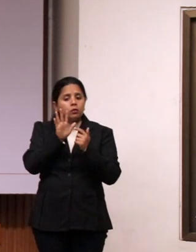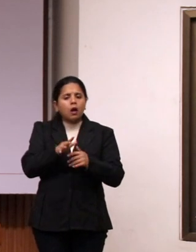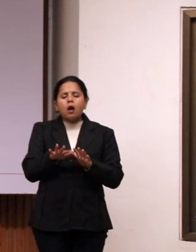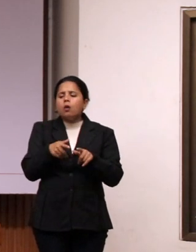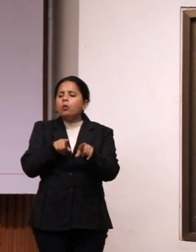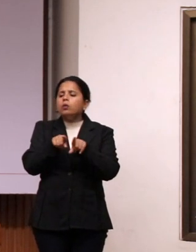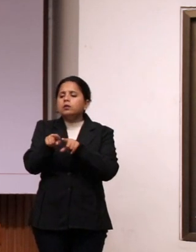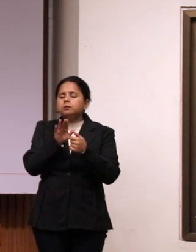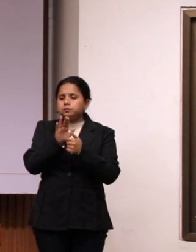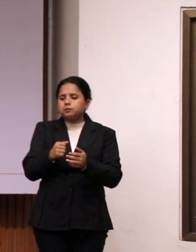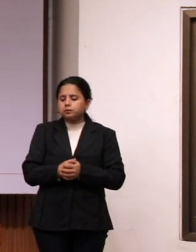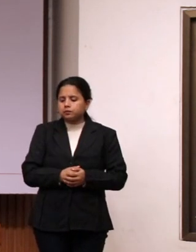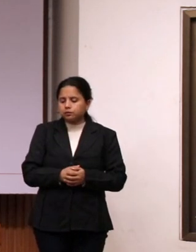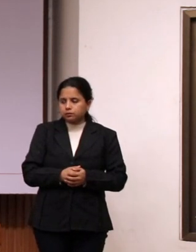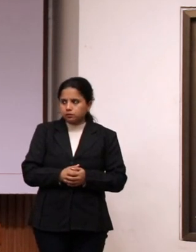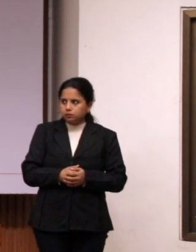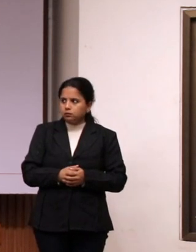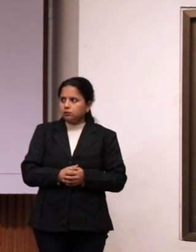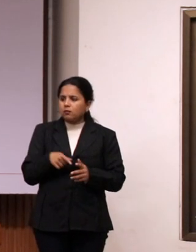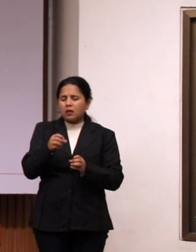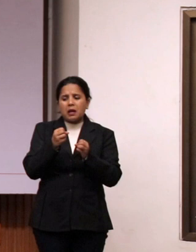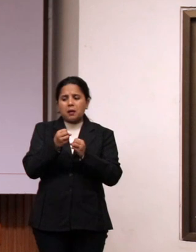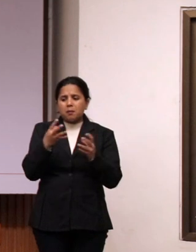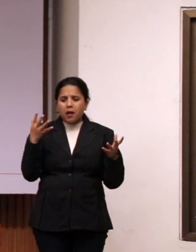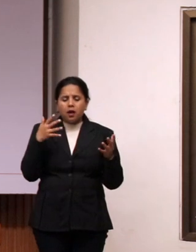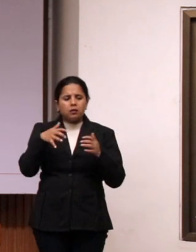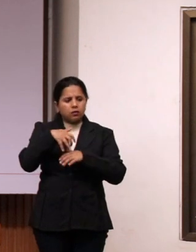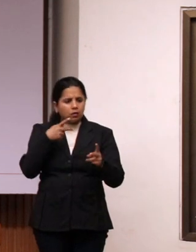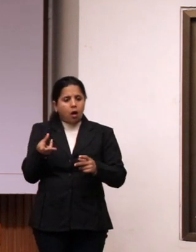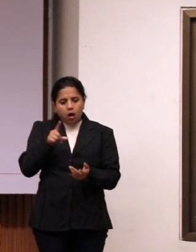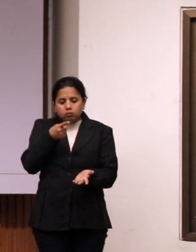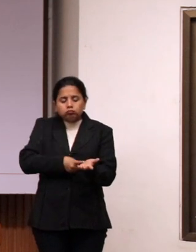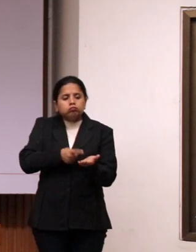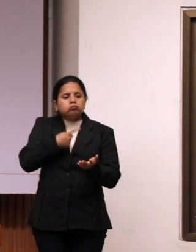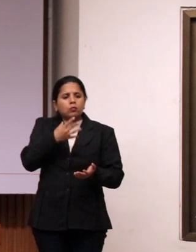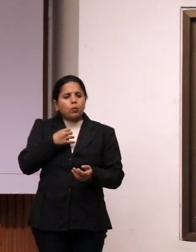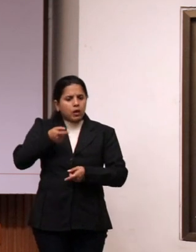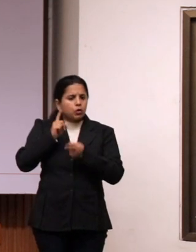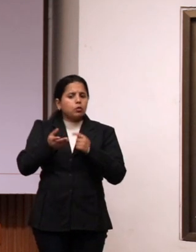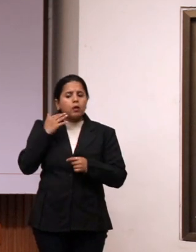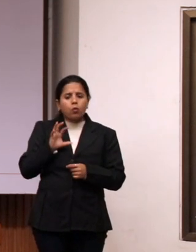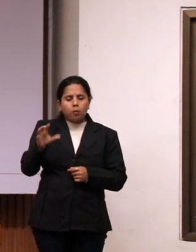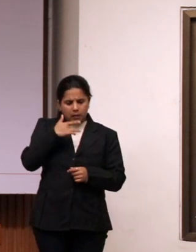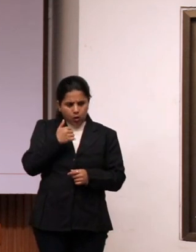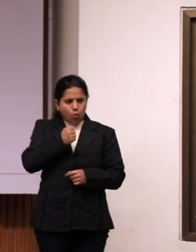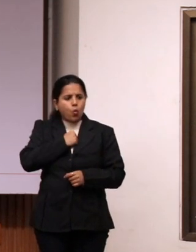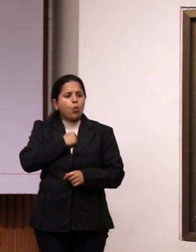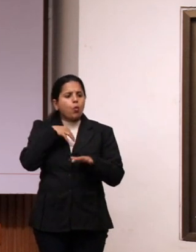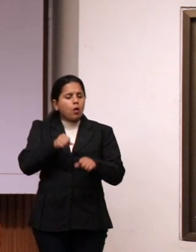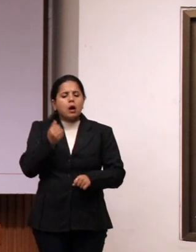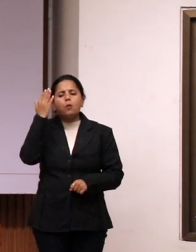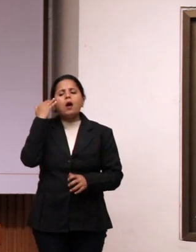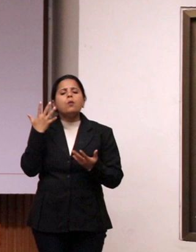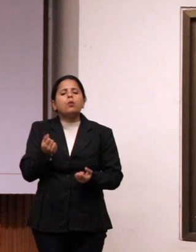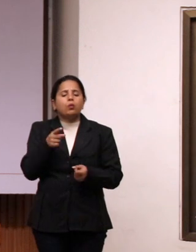the, what you call, many species started reclaiming their historical geographical ranges. Why? For